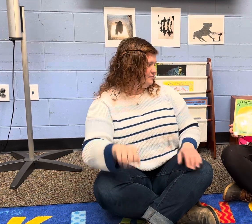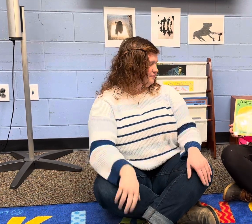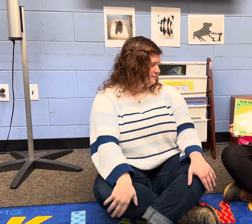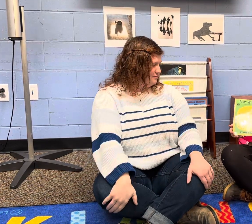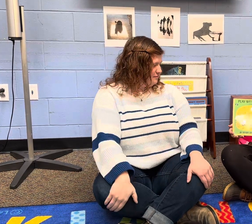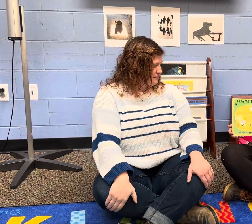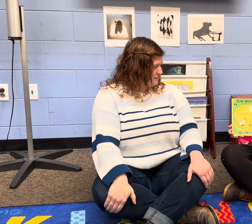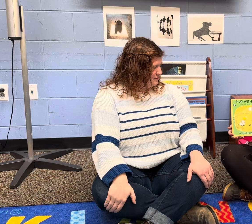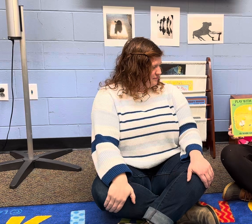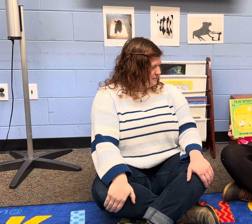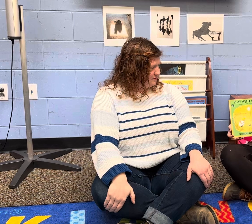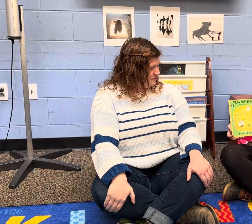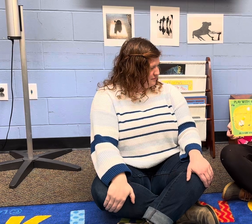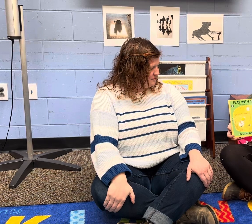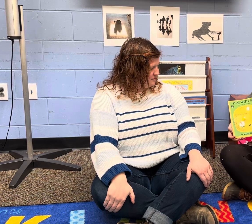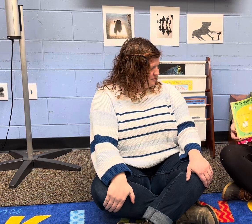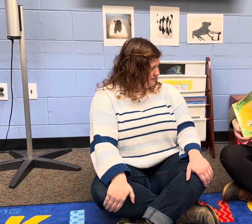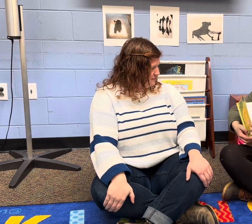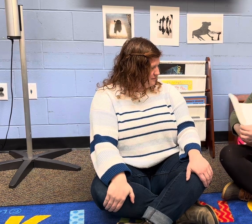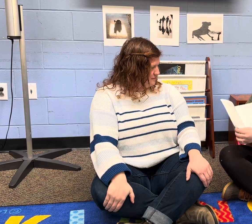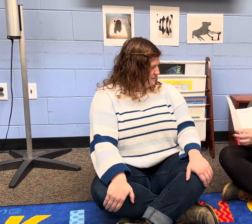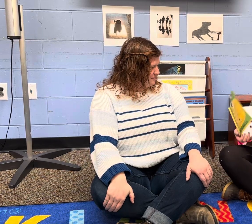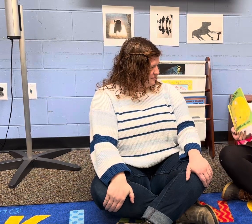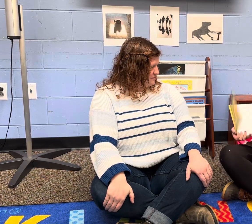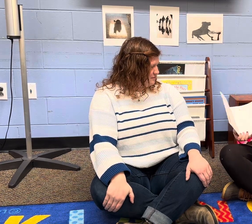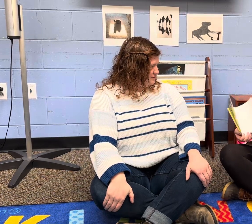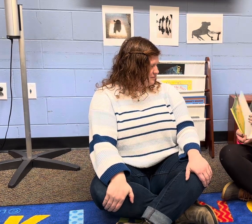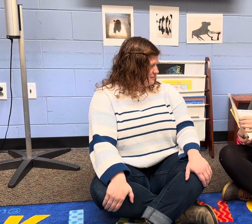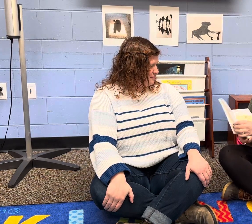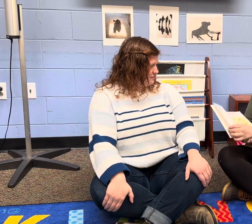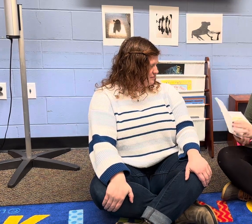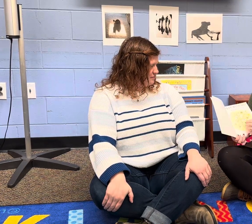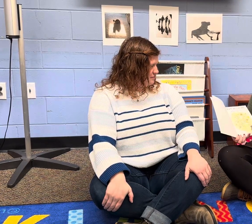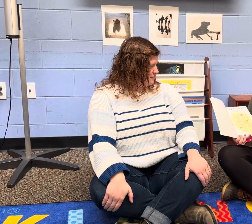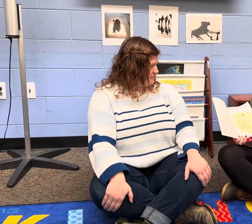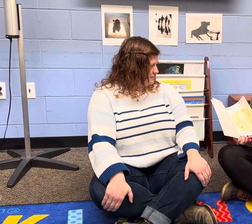Our author is Marie Hallett.